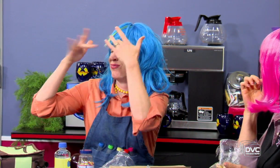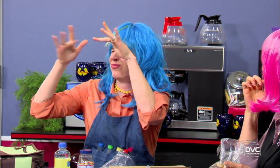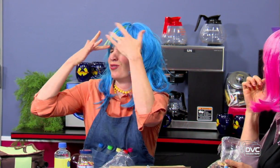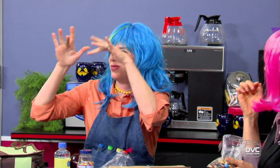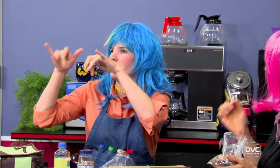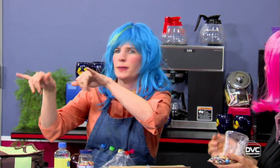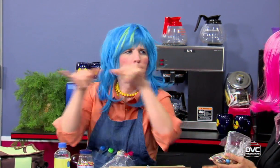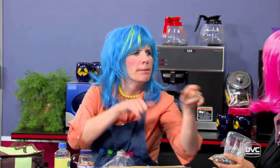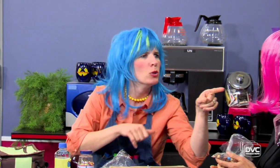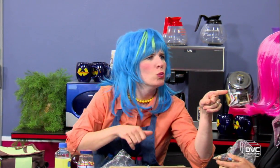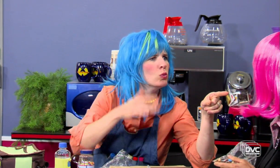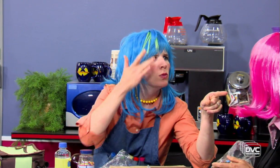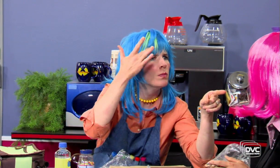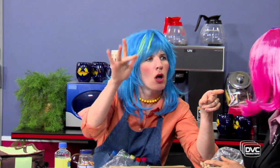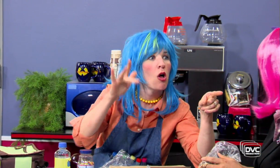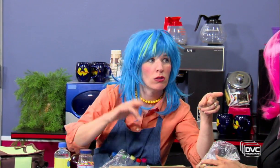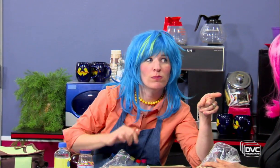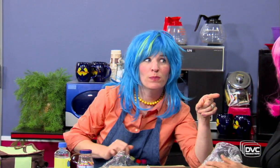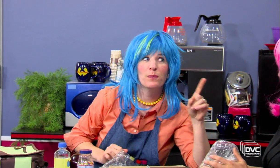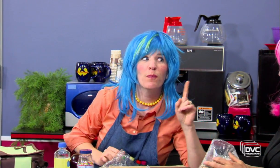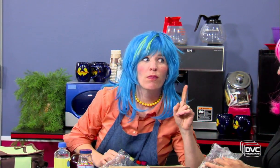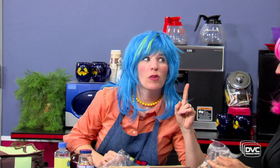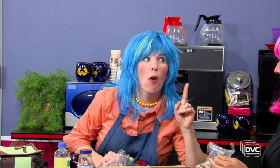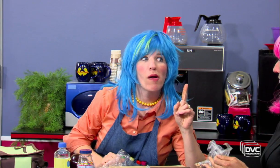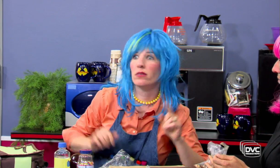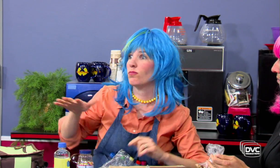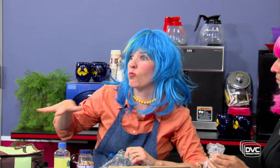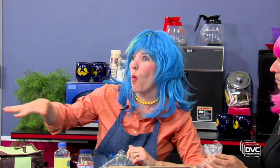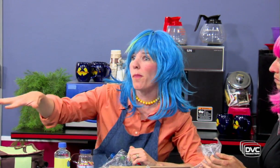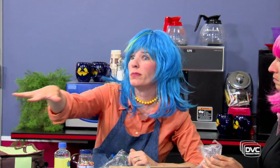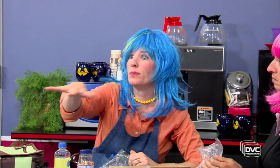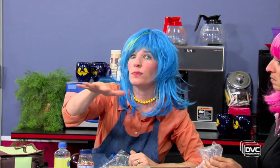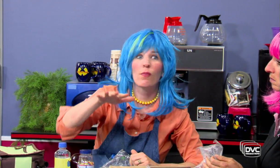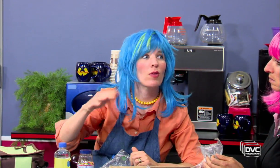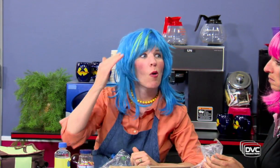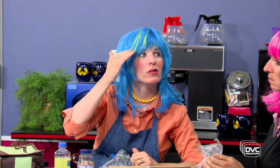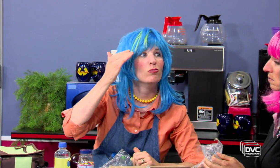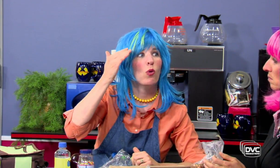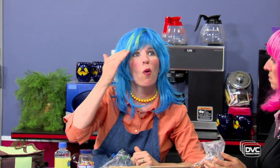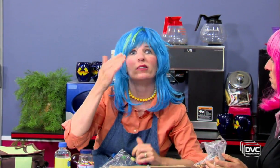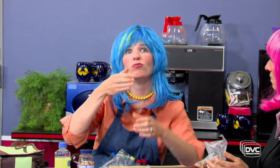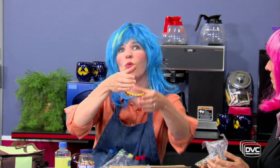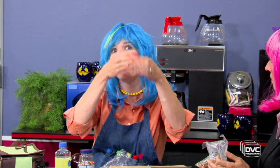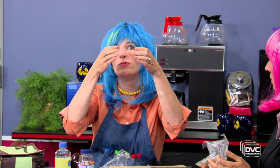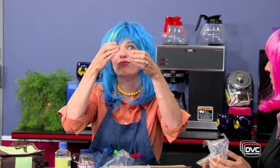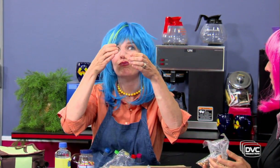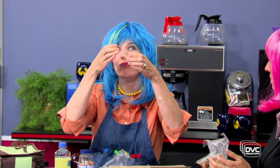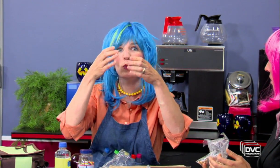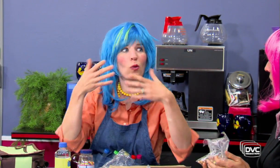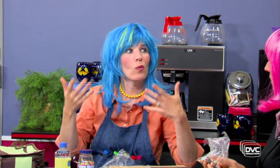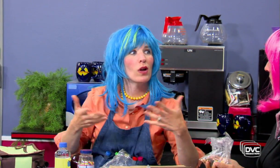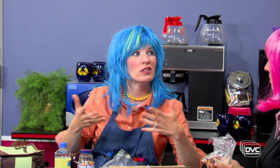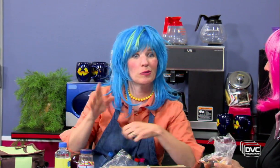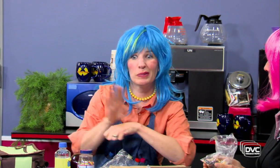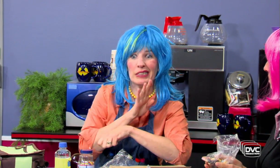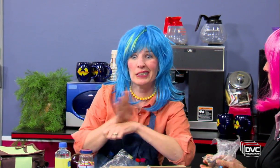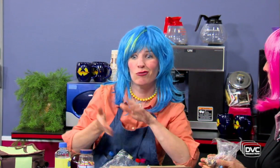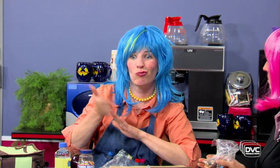just as smart as any of those scientists. You are. Do you think any of them have a comprehensive knowledge on how to run a